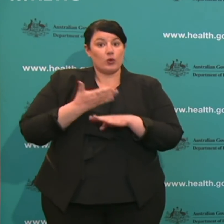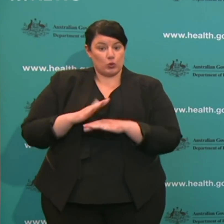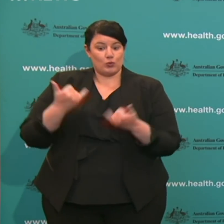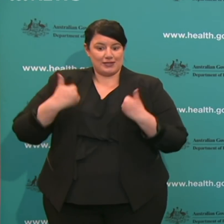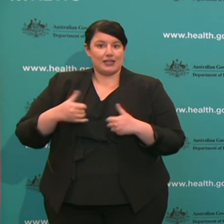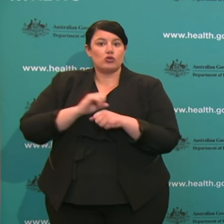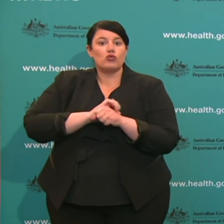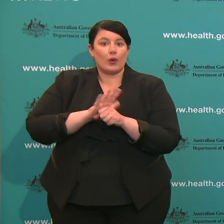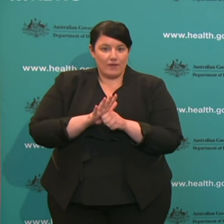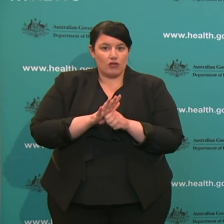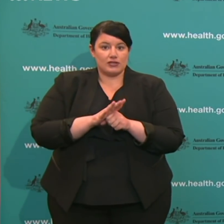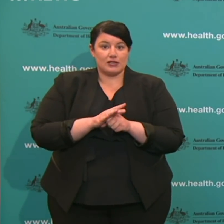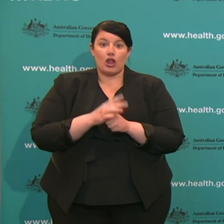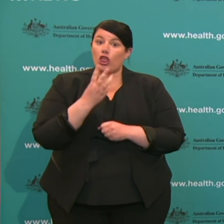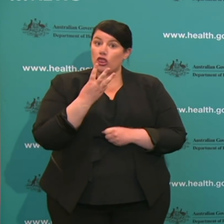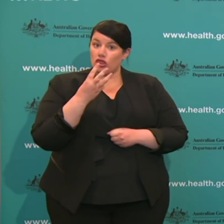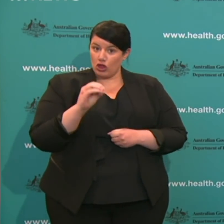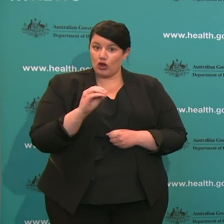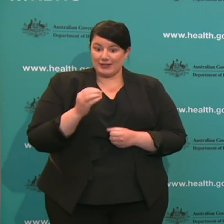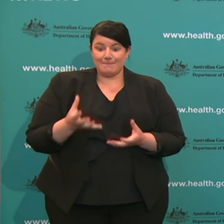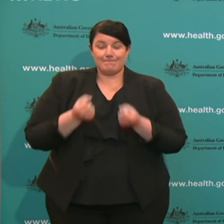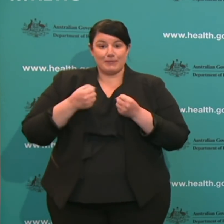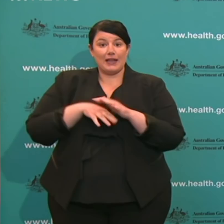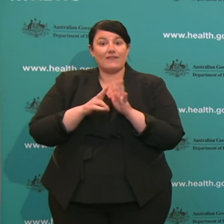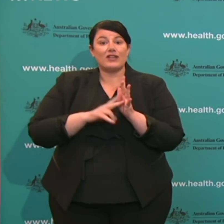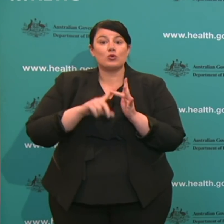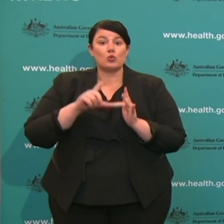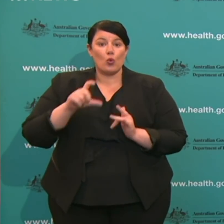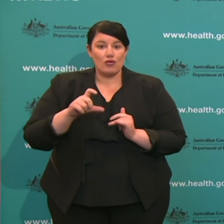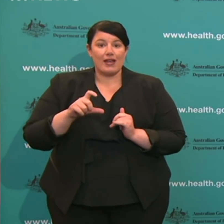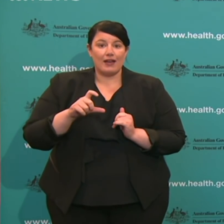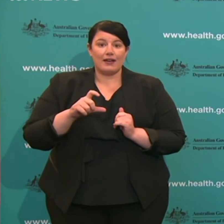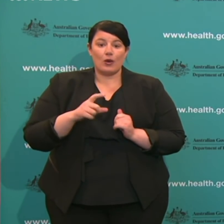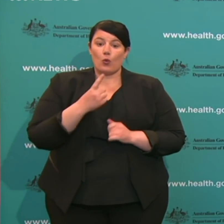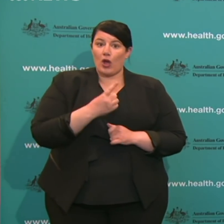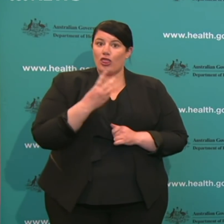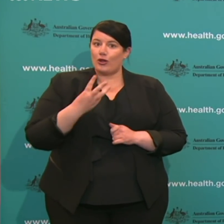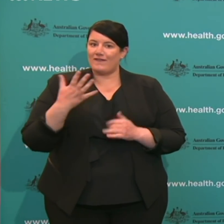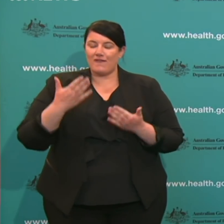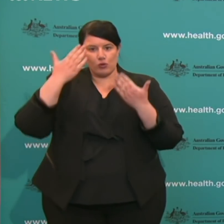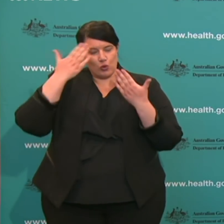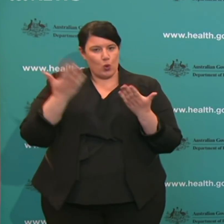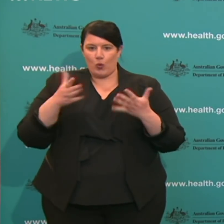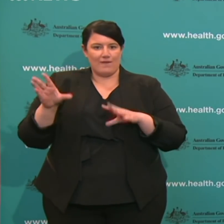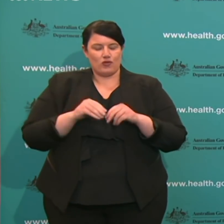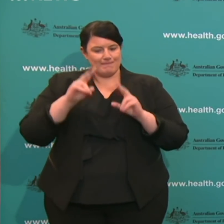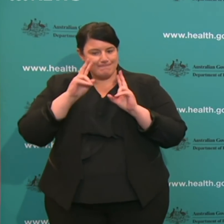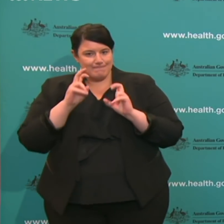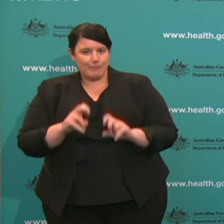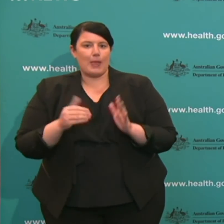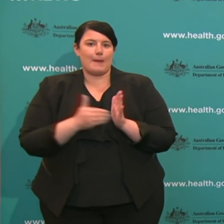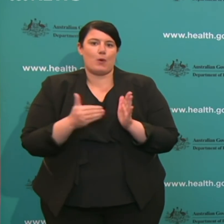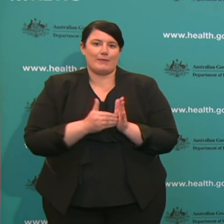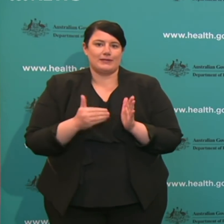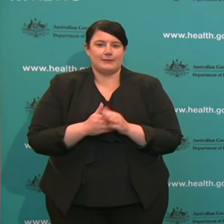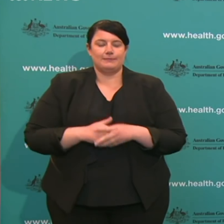been diagnosed, 30 were locally acquired, and 135 are currently under investigation.